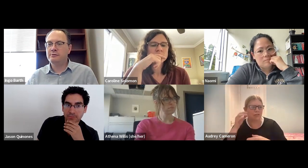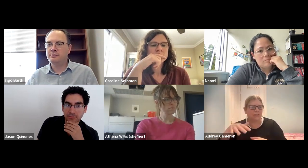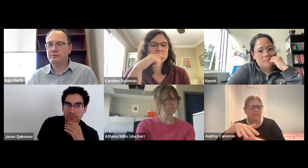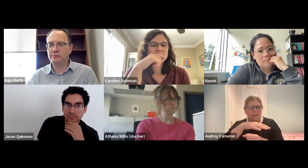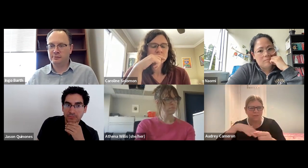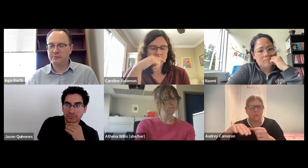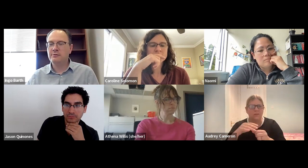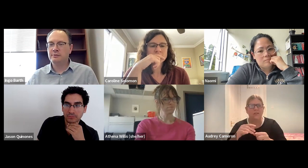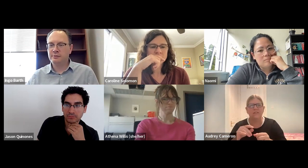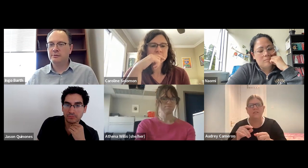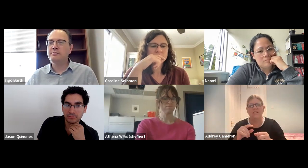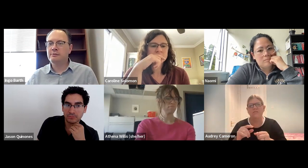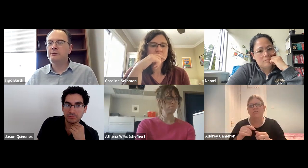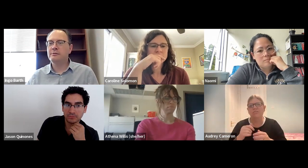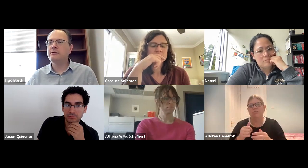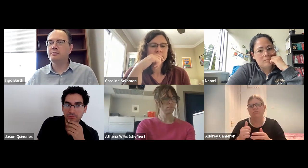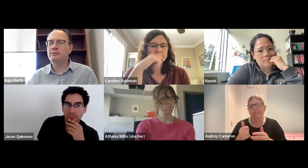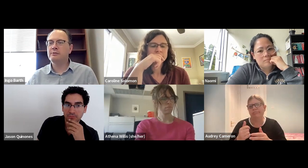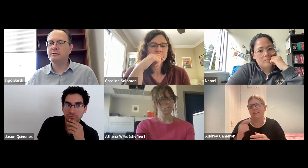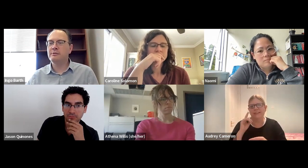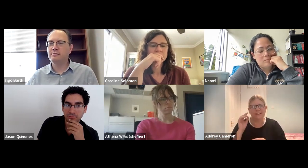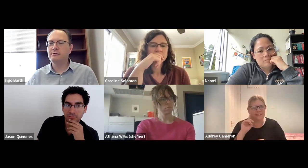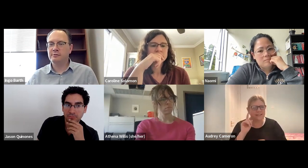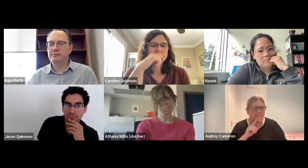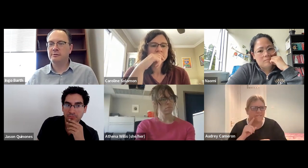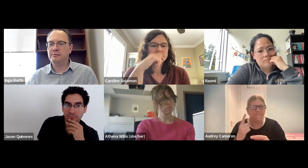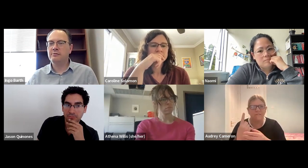and the work that they do with hearing people.